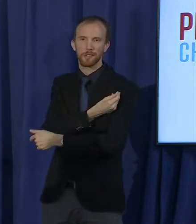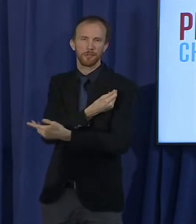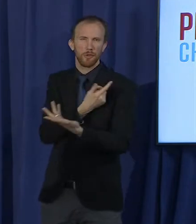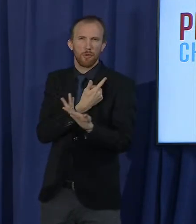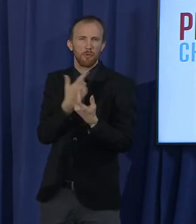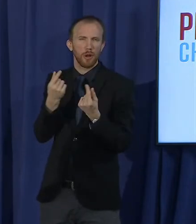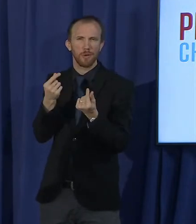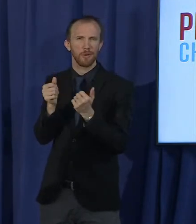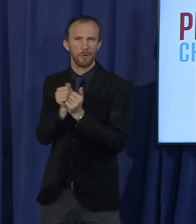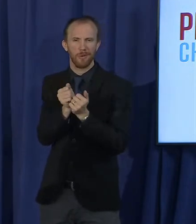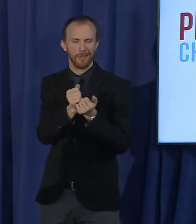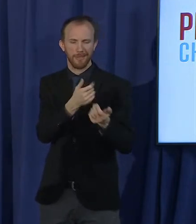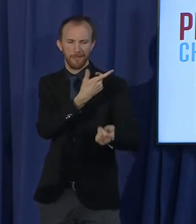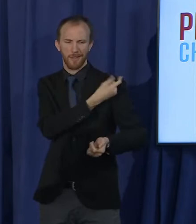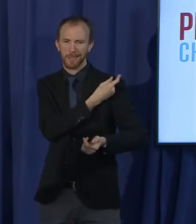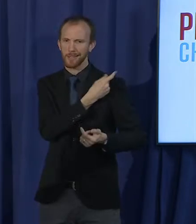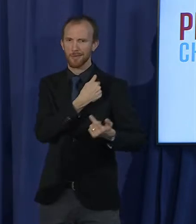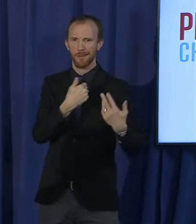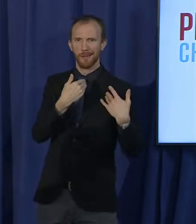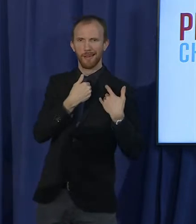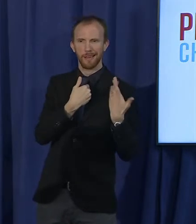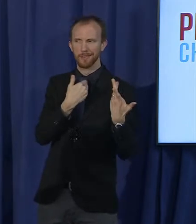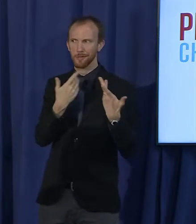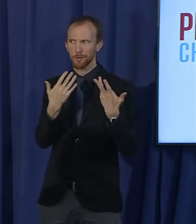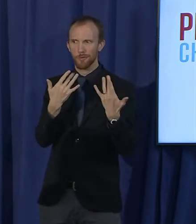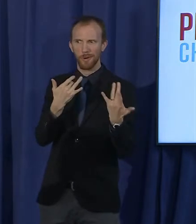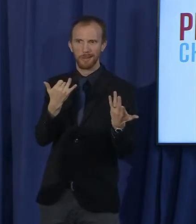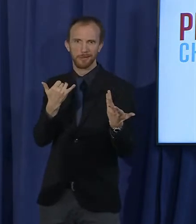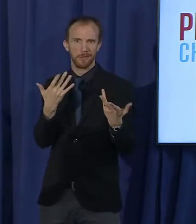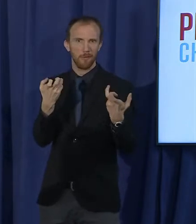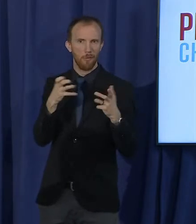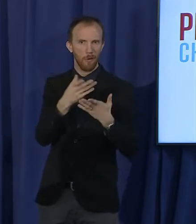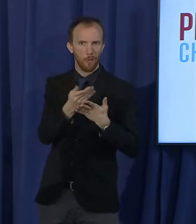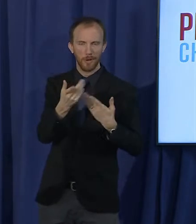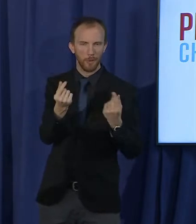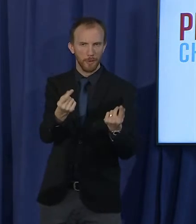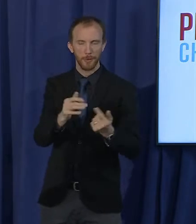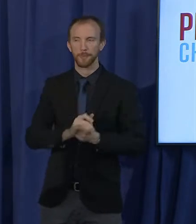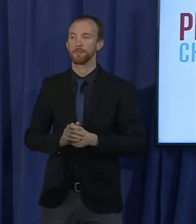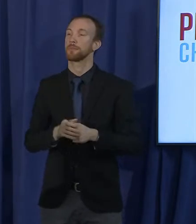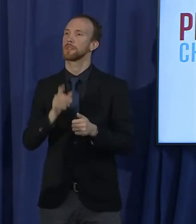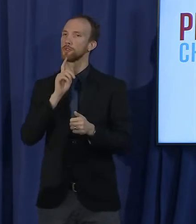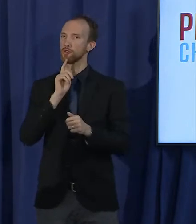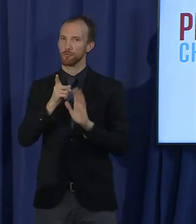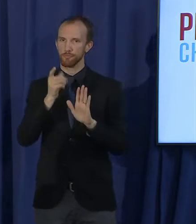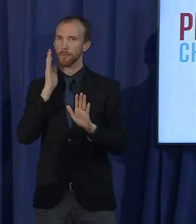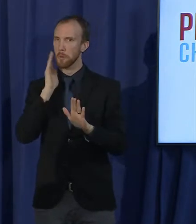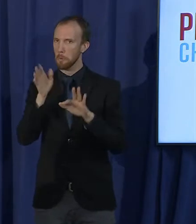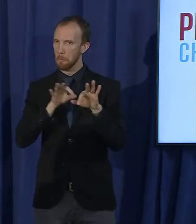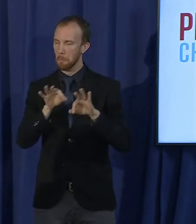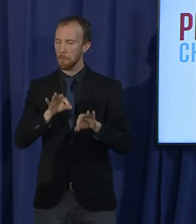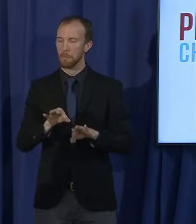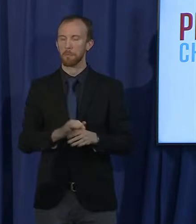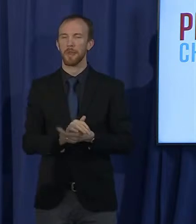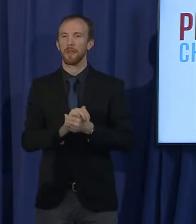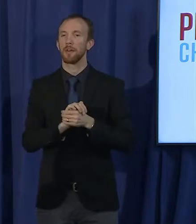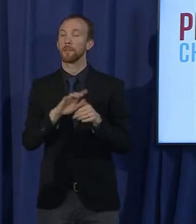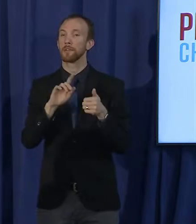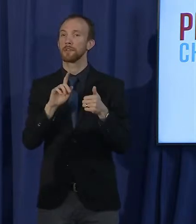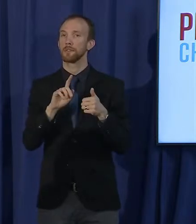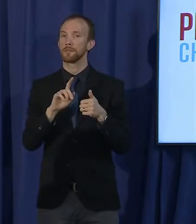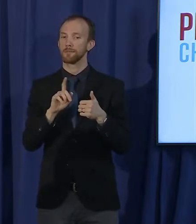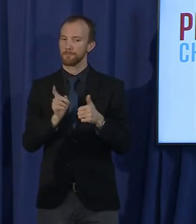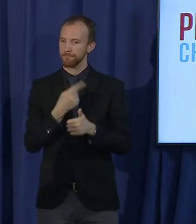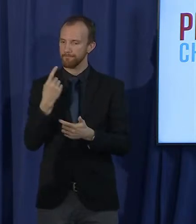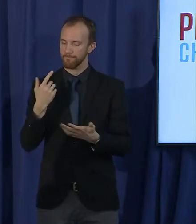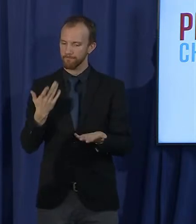me just set a baseline here, and then we'll talk a little bit about how Zocdox and platforms fit in as well. So first of all, I